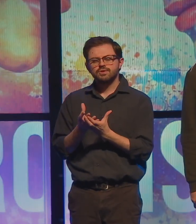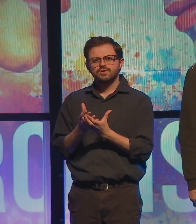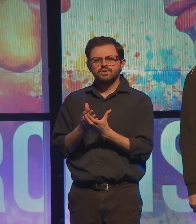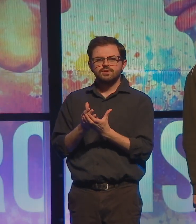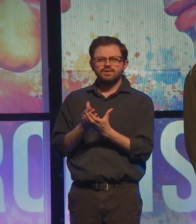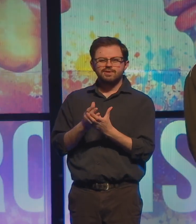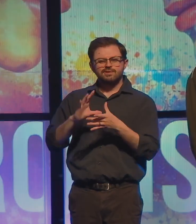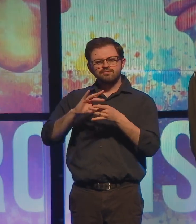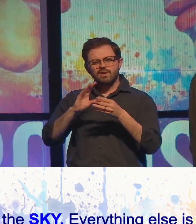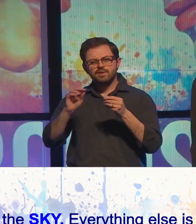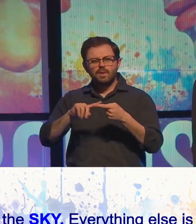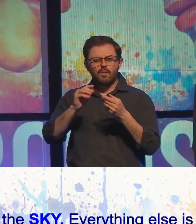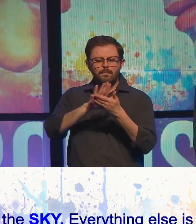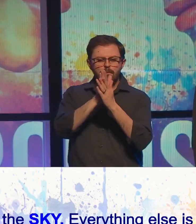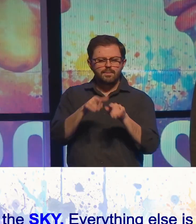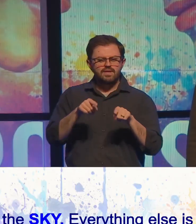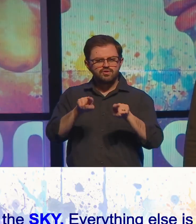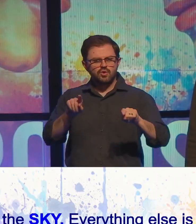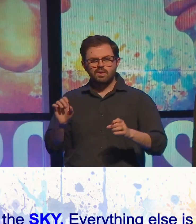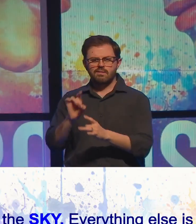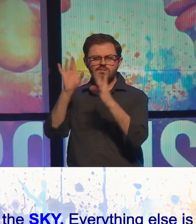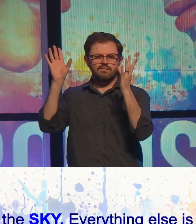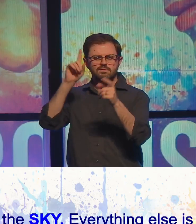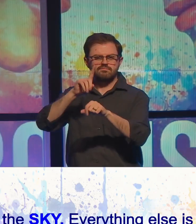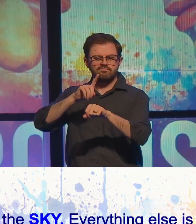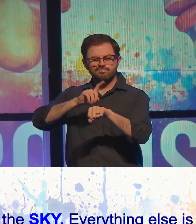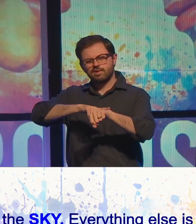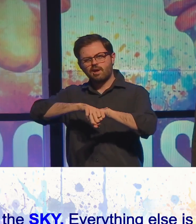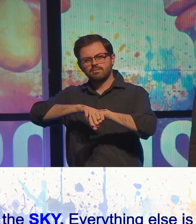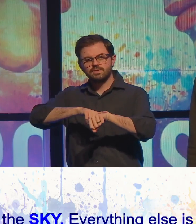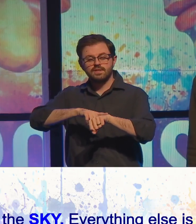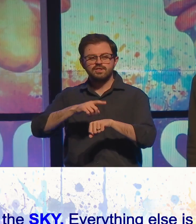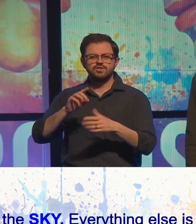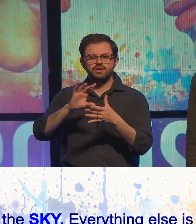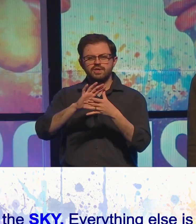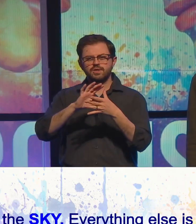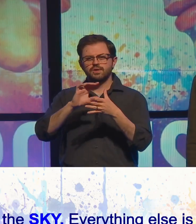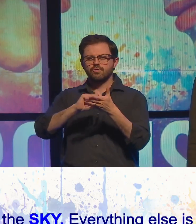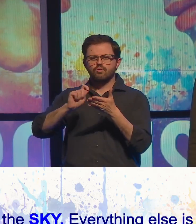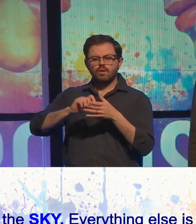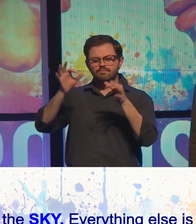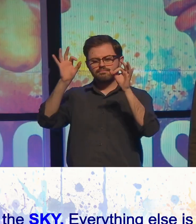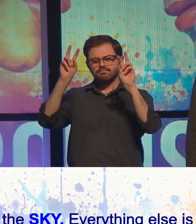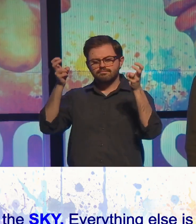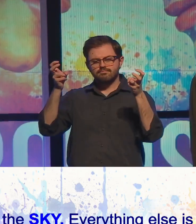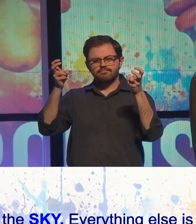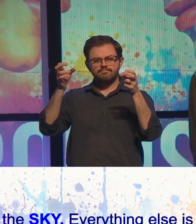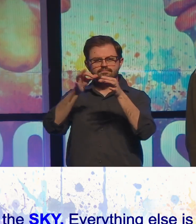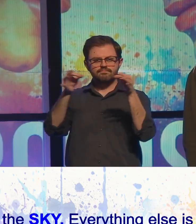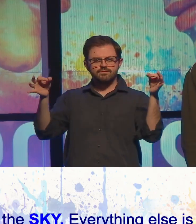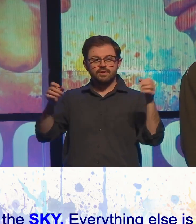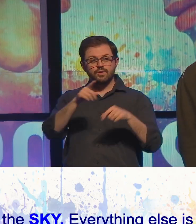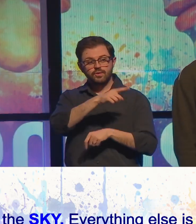writes. She says this: you are the sky. Everything else is just the weather.